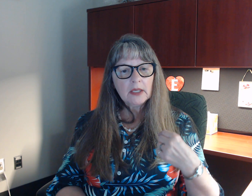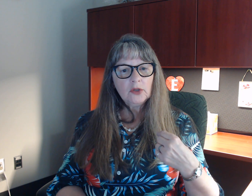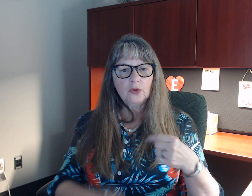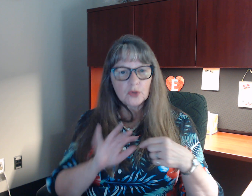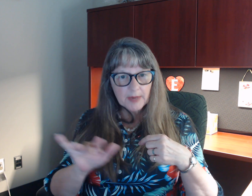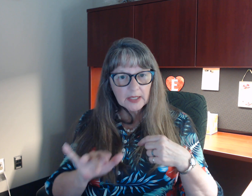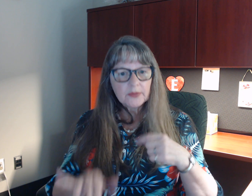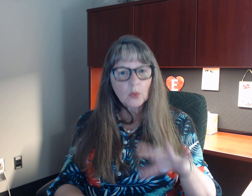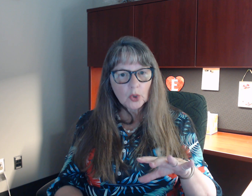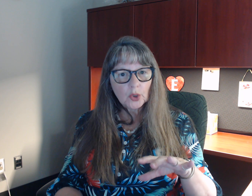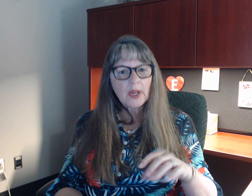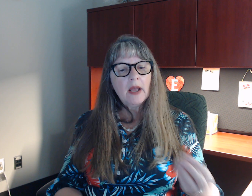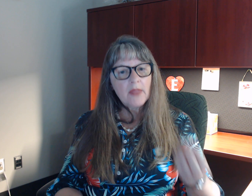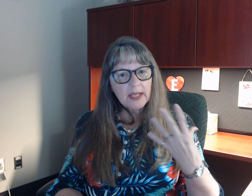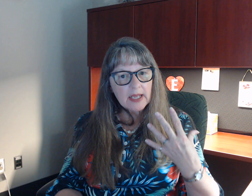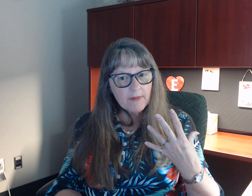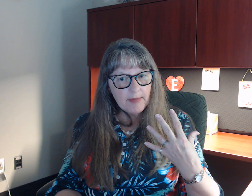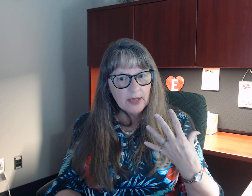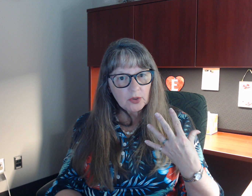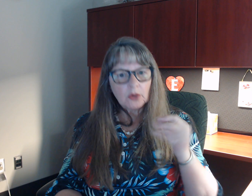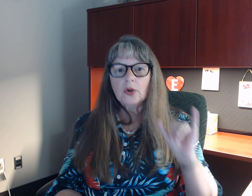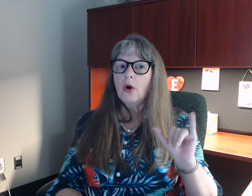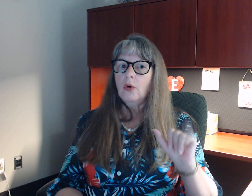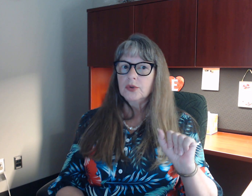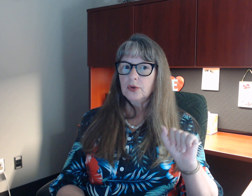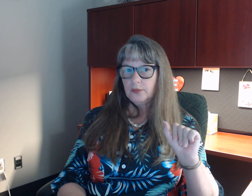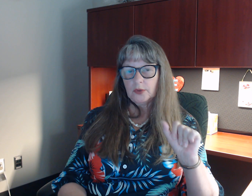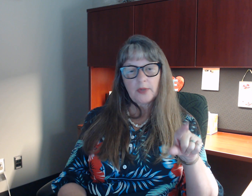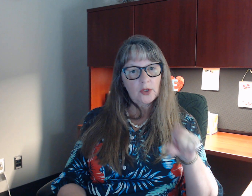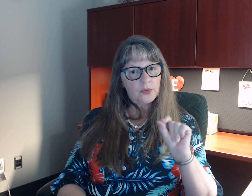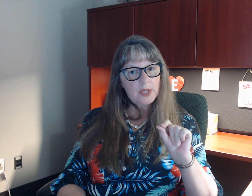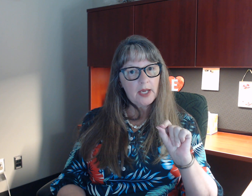you spell it, the word, and they can give it back to you. And you go, oh, so you've learned that new sign.